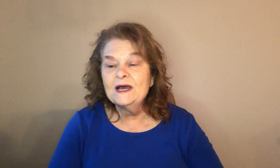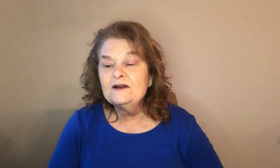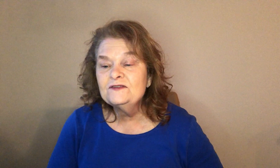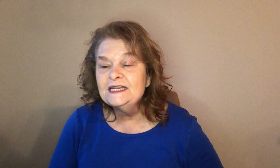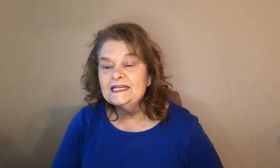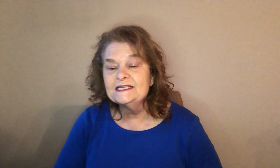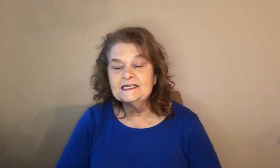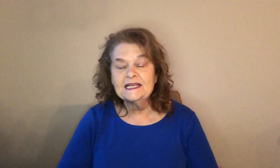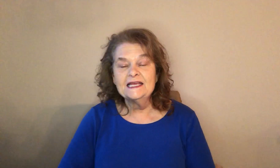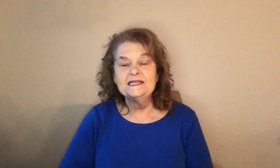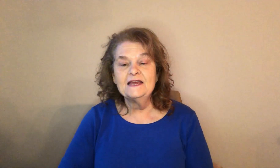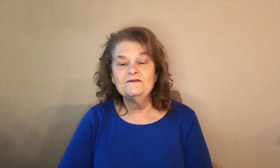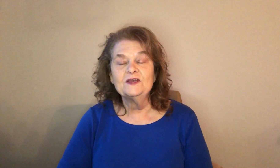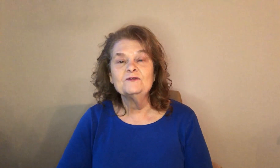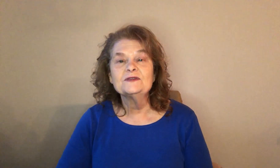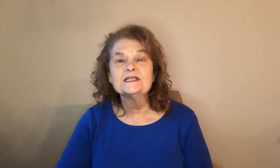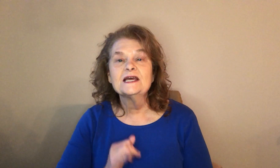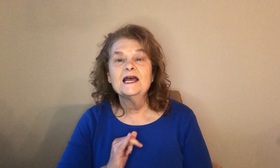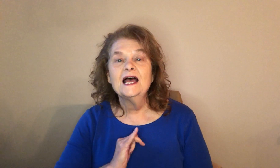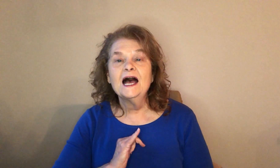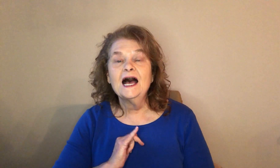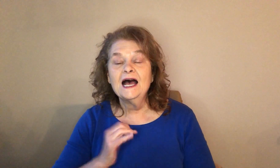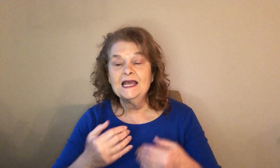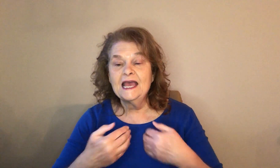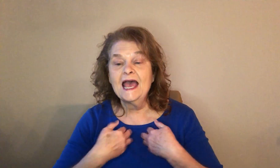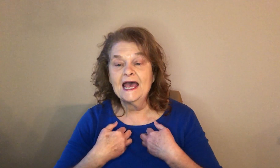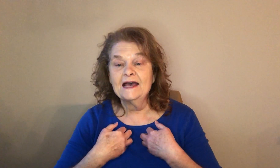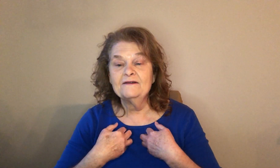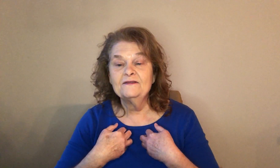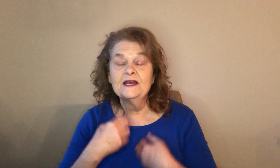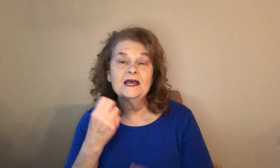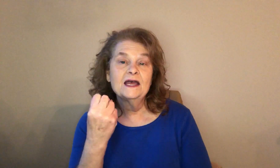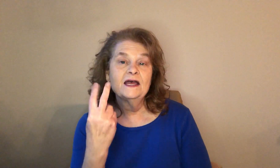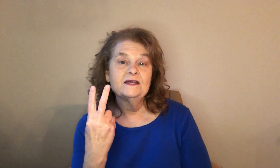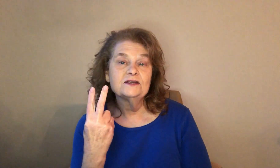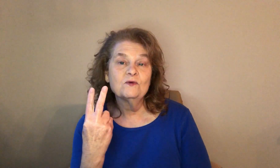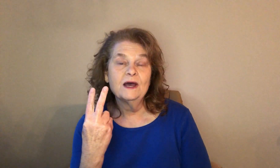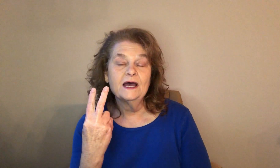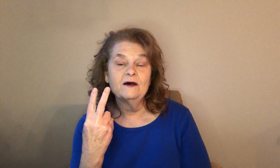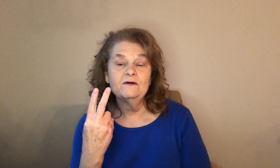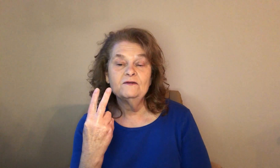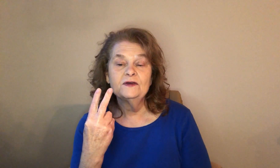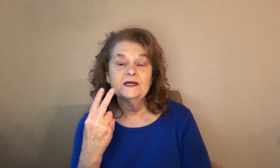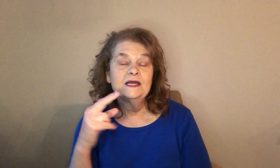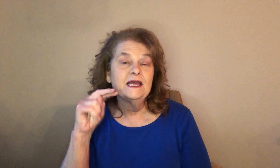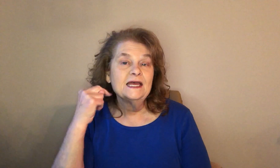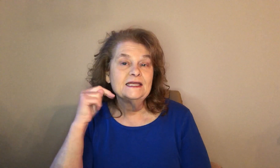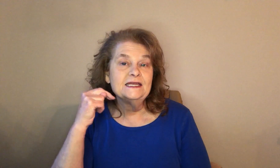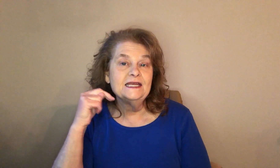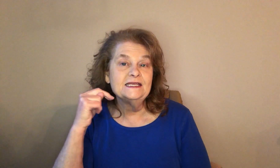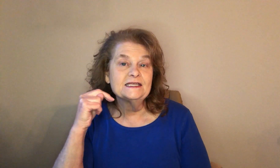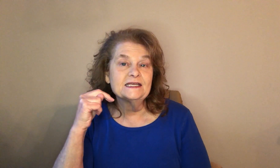12 nieces and nephews. I have 12